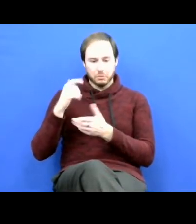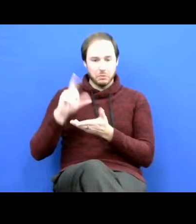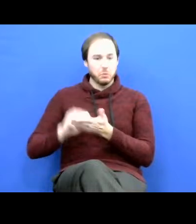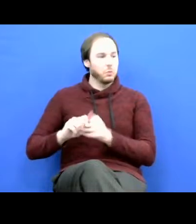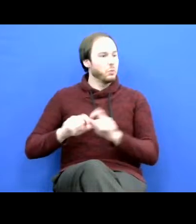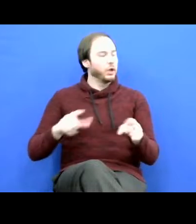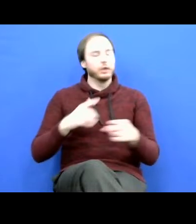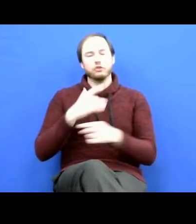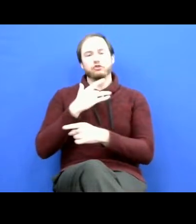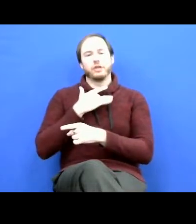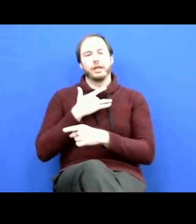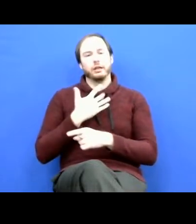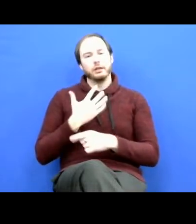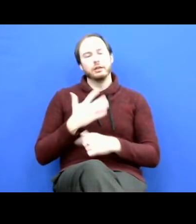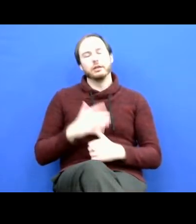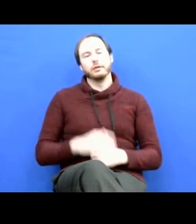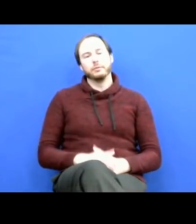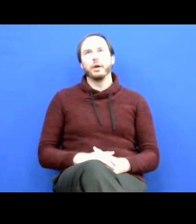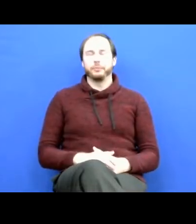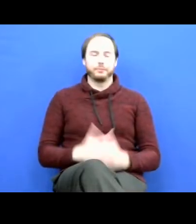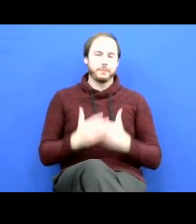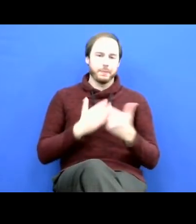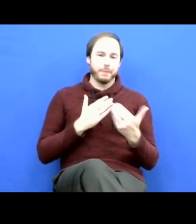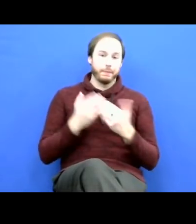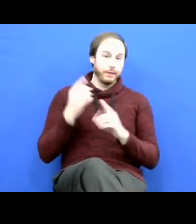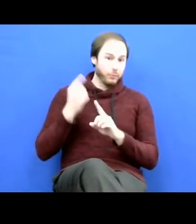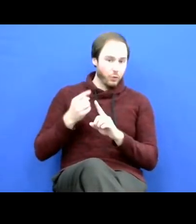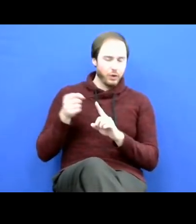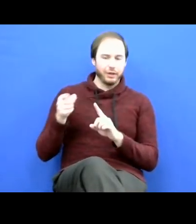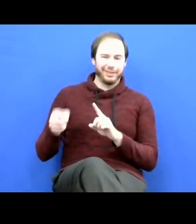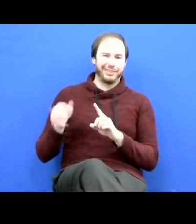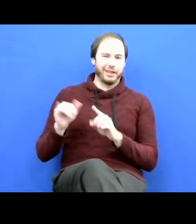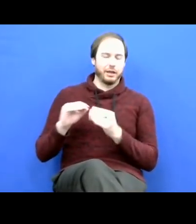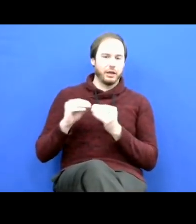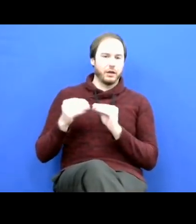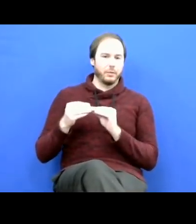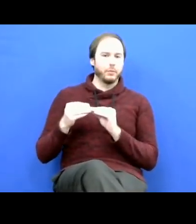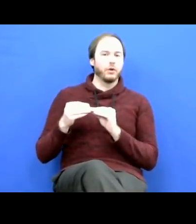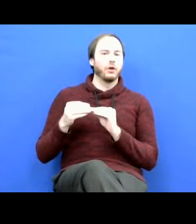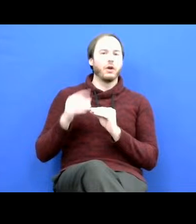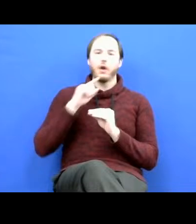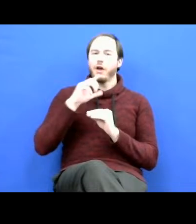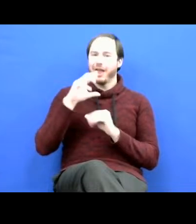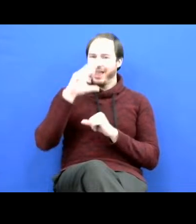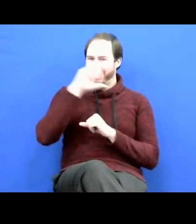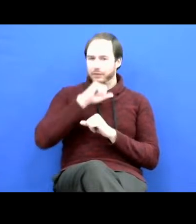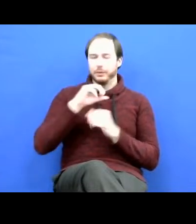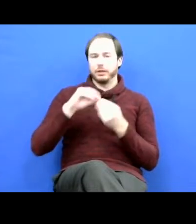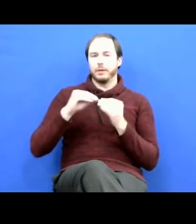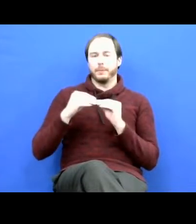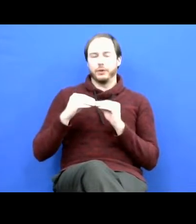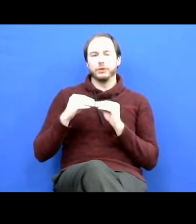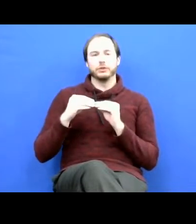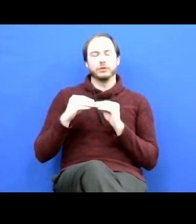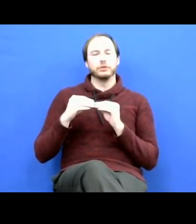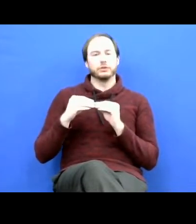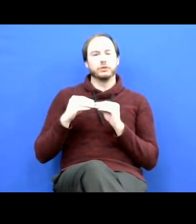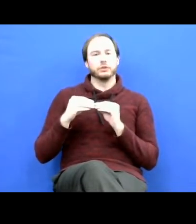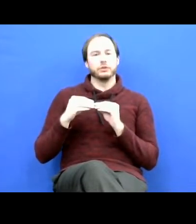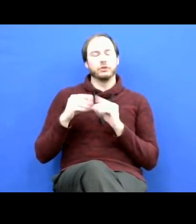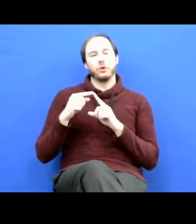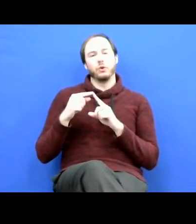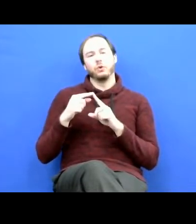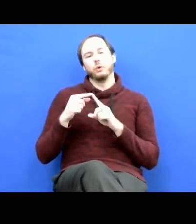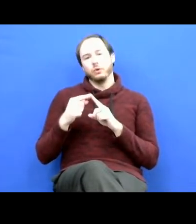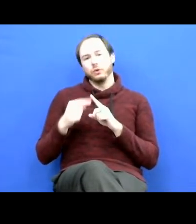press. So the good news is that's part of those are estimated numbers. So in the next